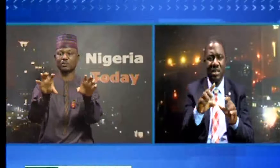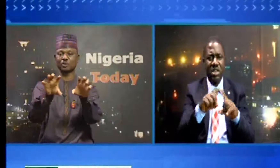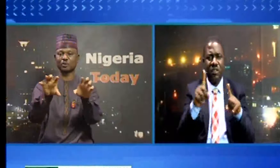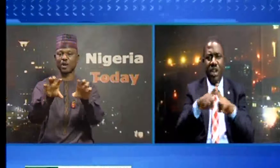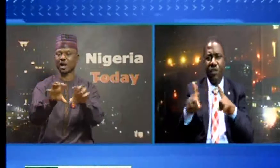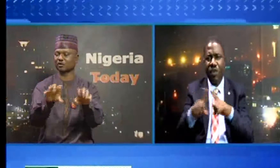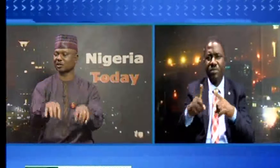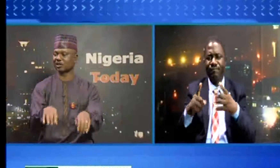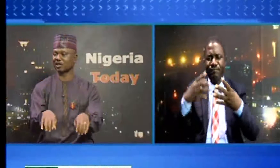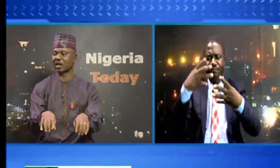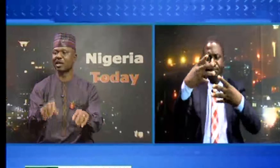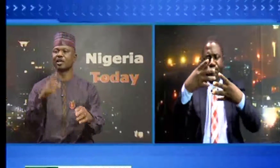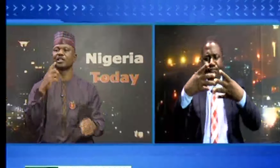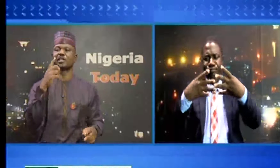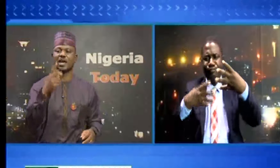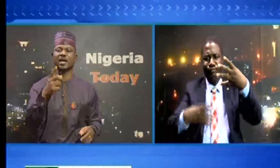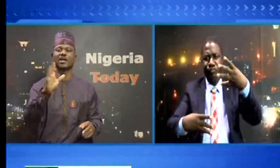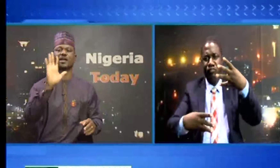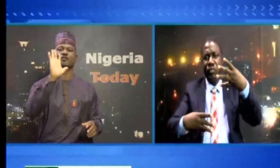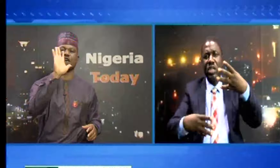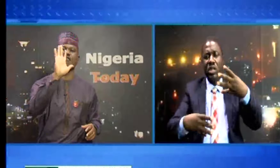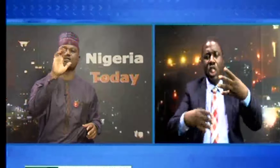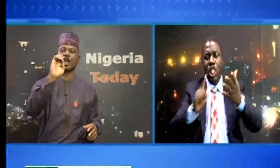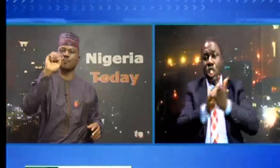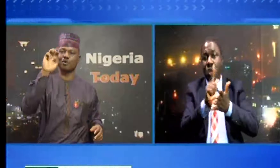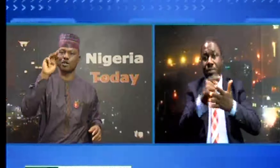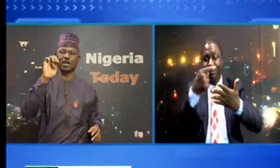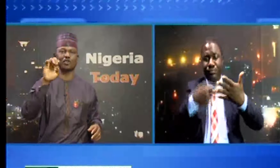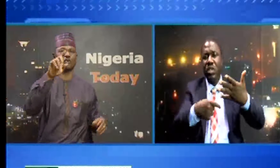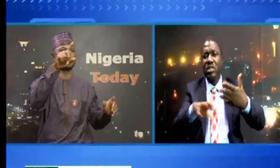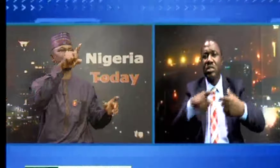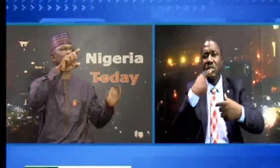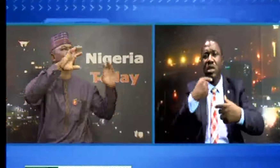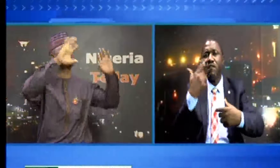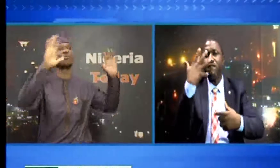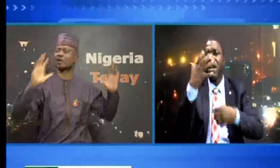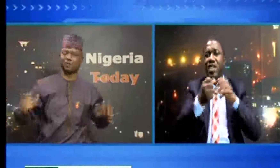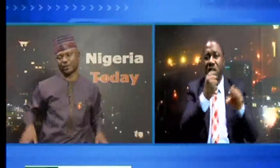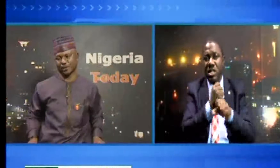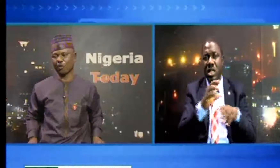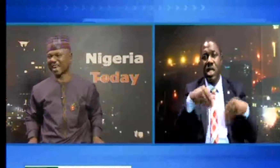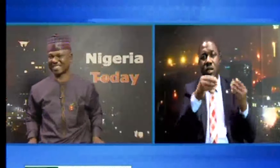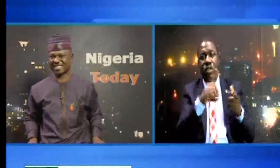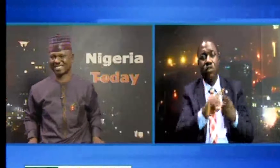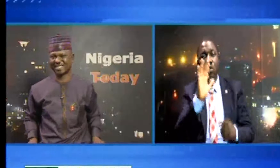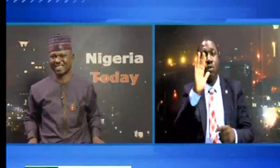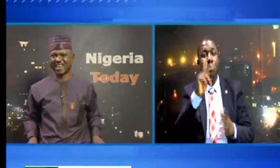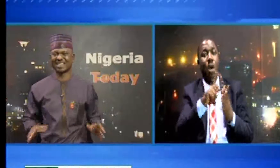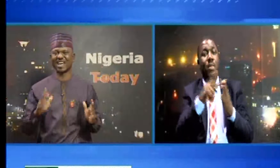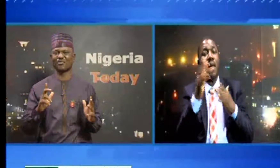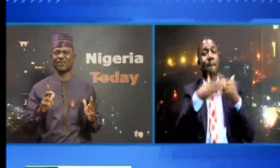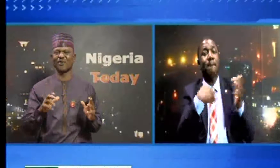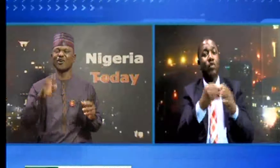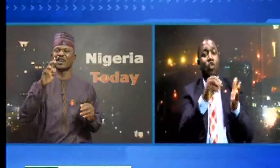Disability Prohibition Act today in Nigeria, it says the 5-year moratorium is given to public buildings owners.